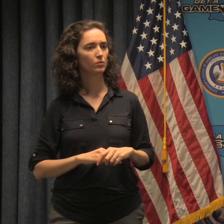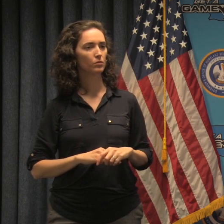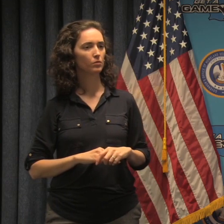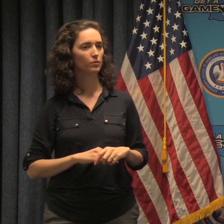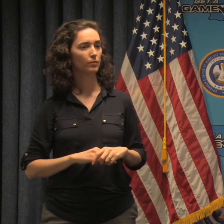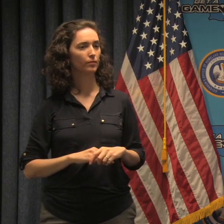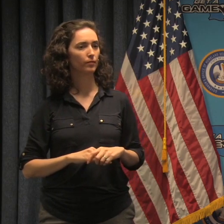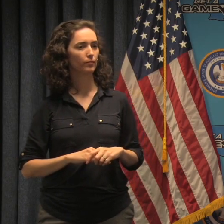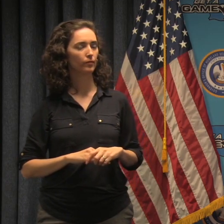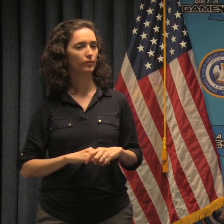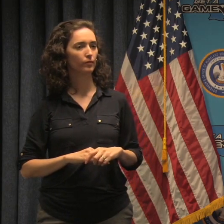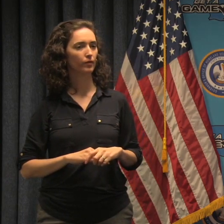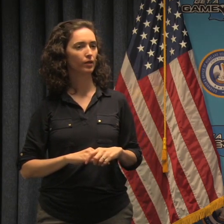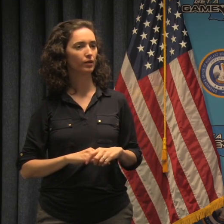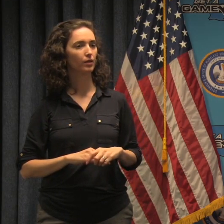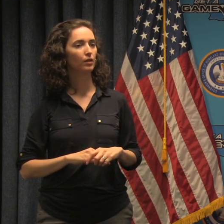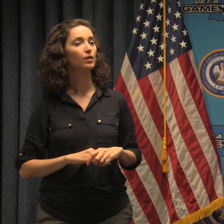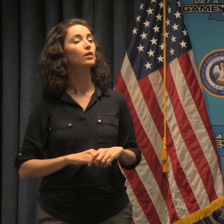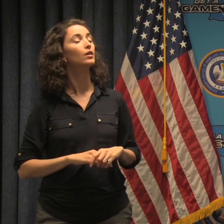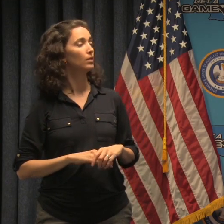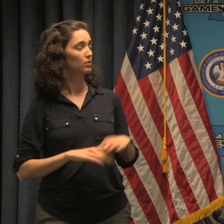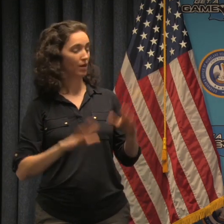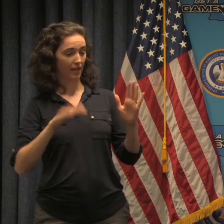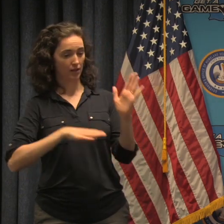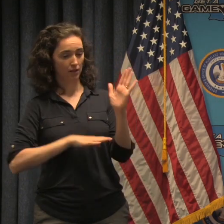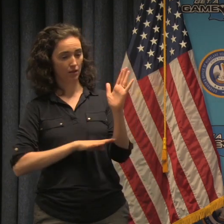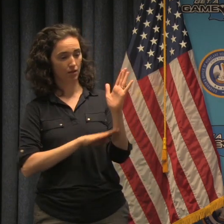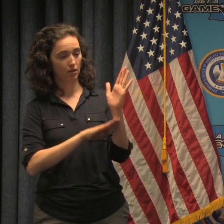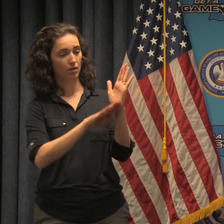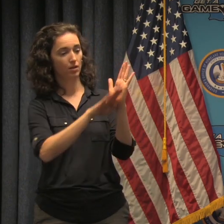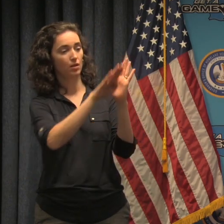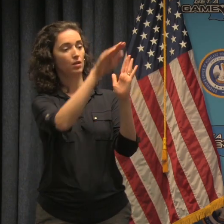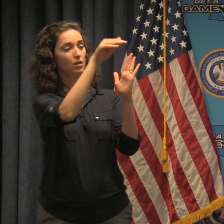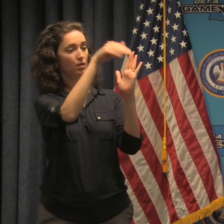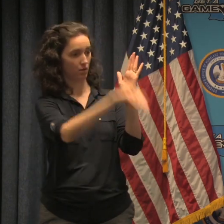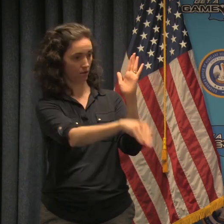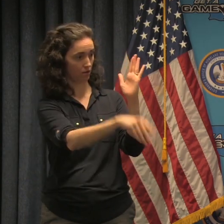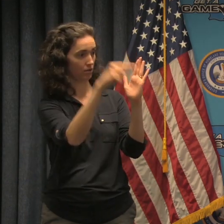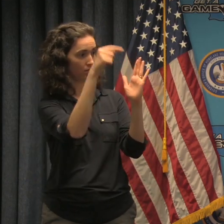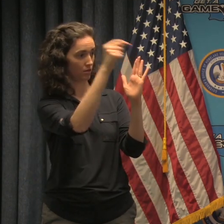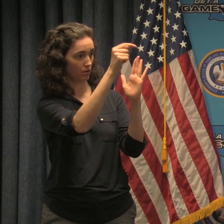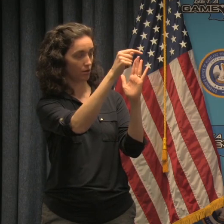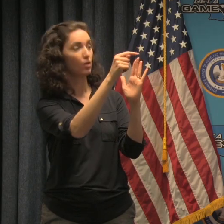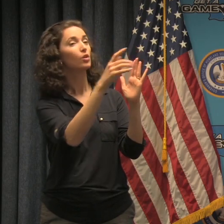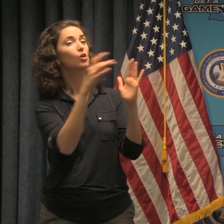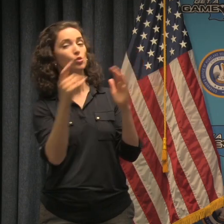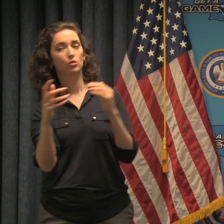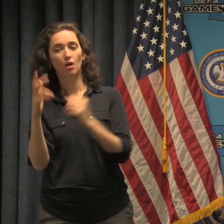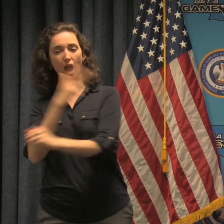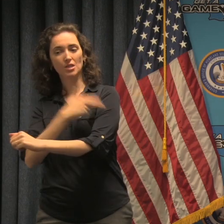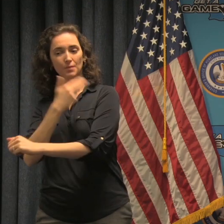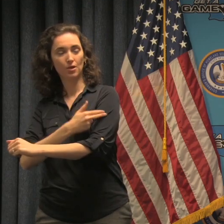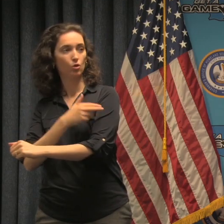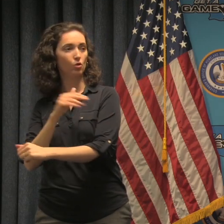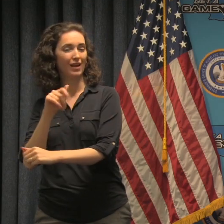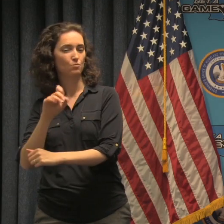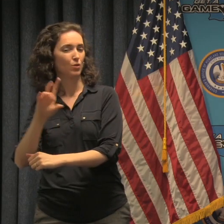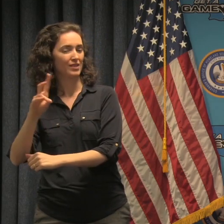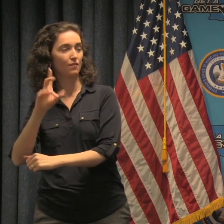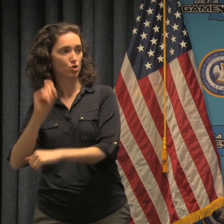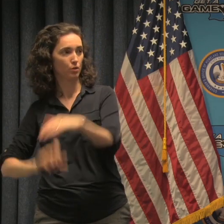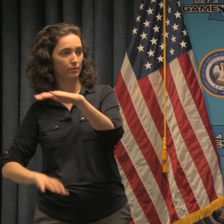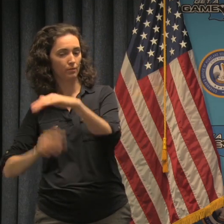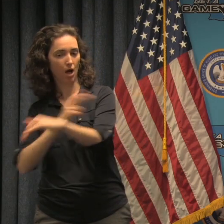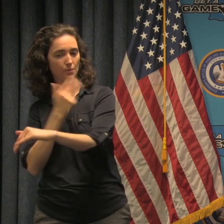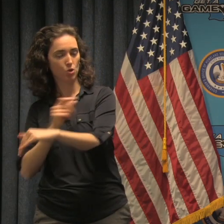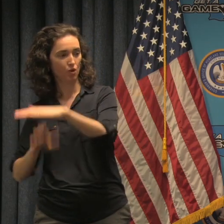into account even when 4 Region 1 hospitals would be overwhelmed in early April. How does, like you mentioned yesterday, April 7 for beds, Yeah. April